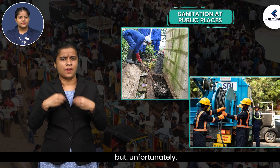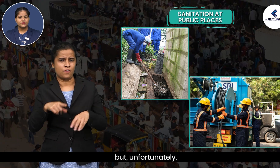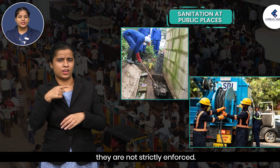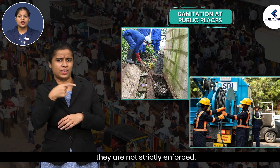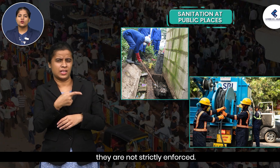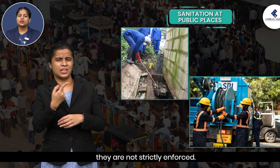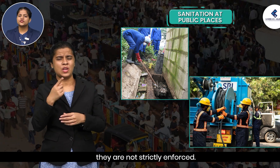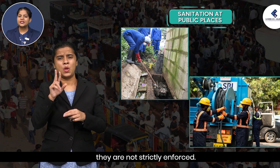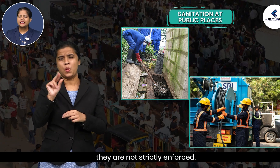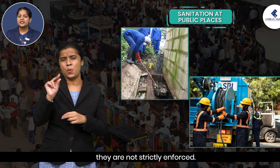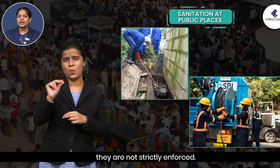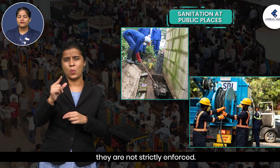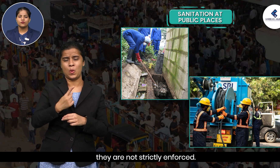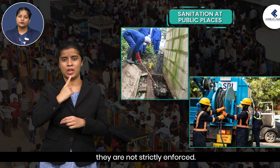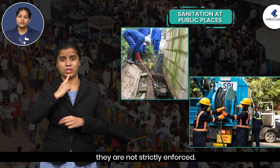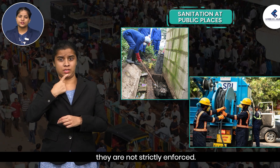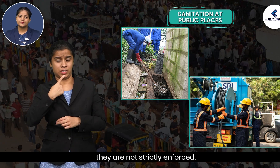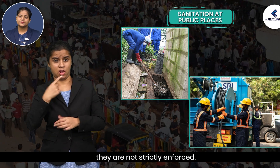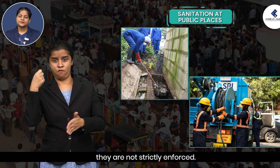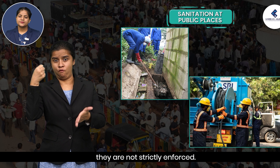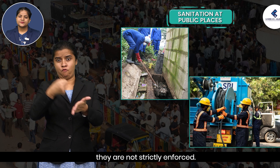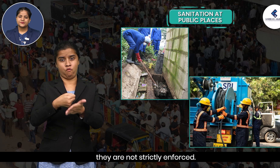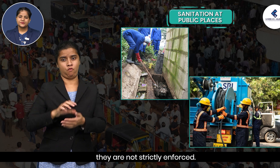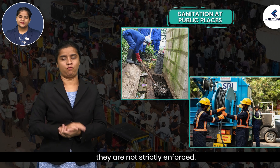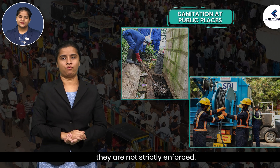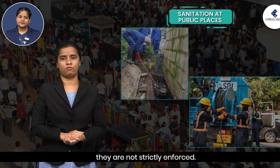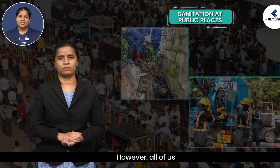unfortunately, they are not strictly enforced.